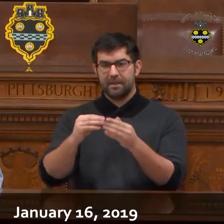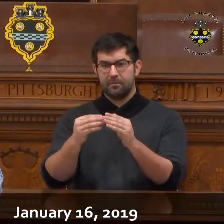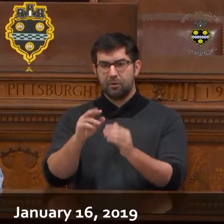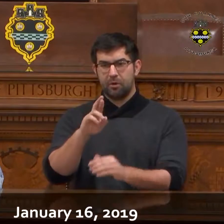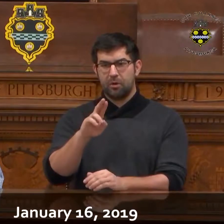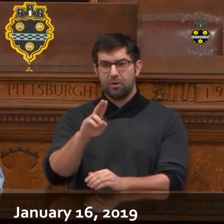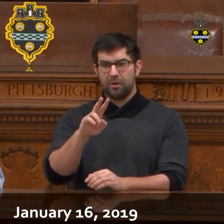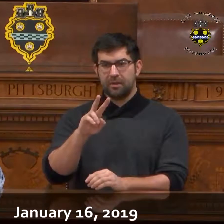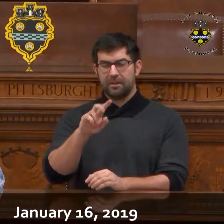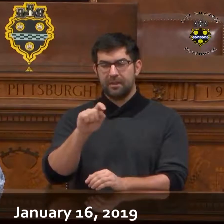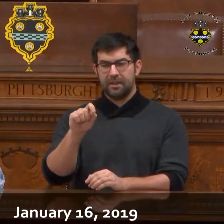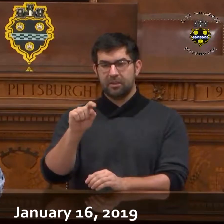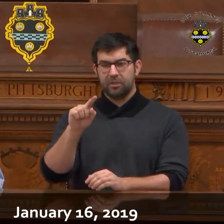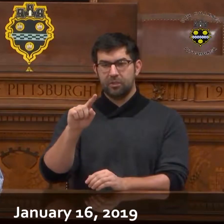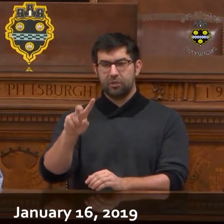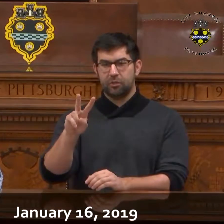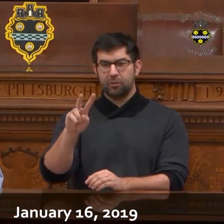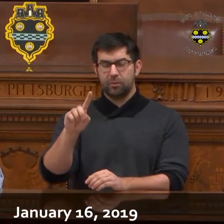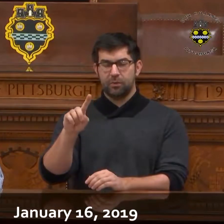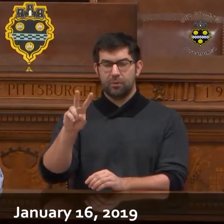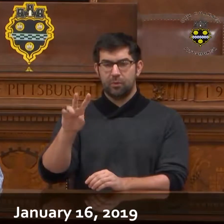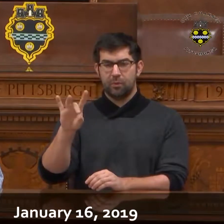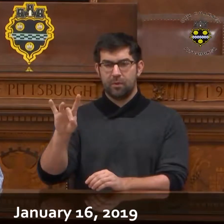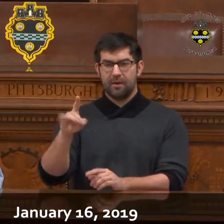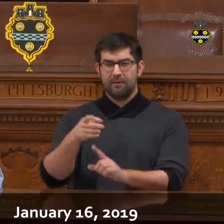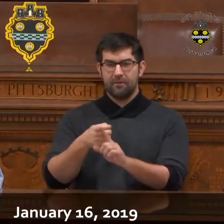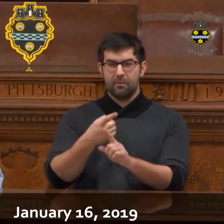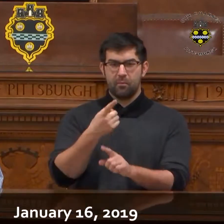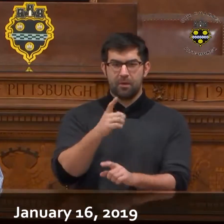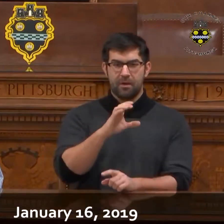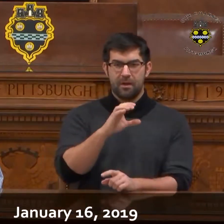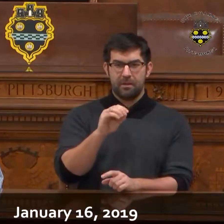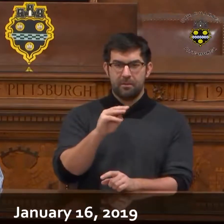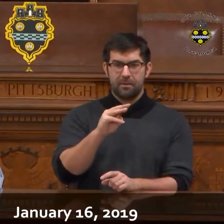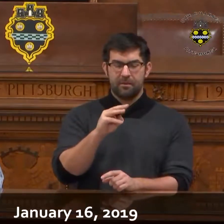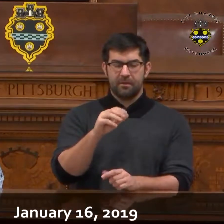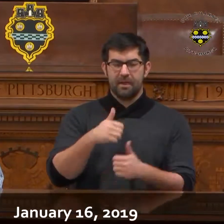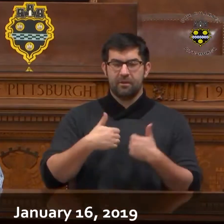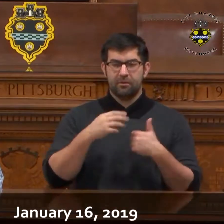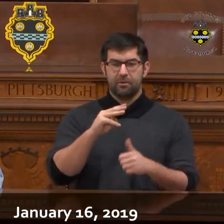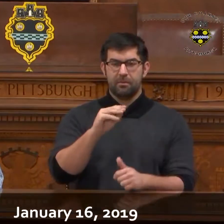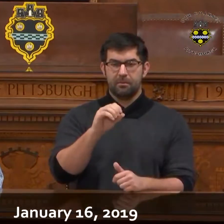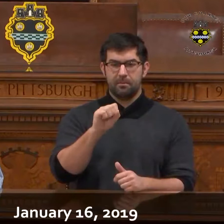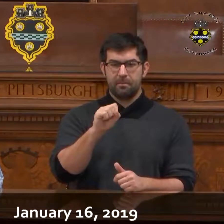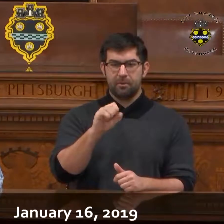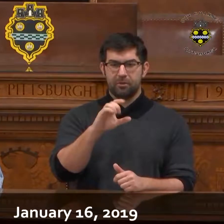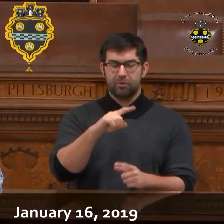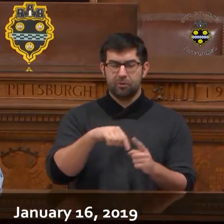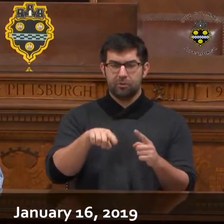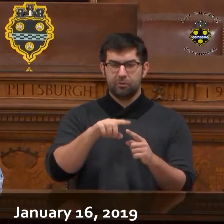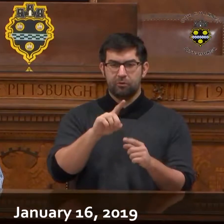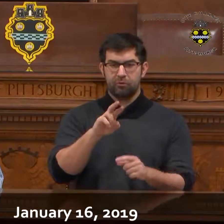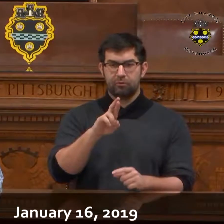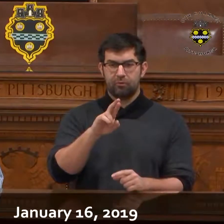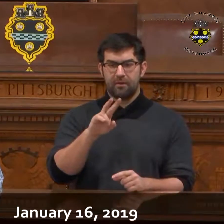R-2128 from Praisive Inc., 300 Mall Circle Drive, Monroeville, PA,